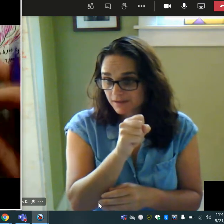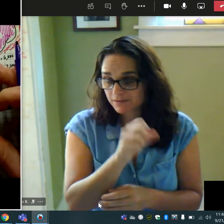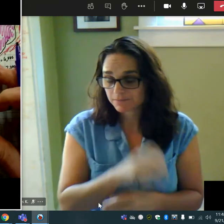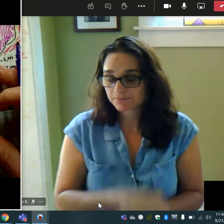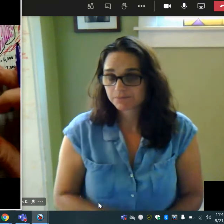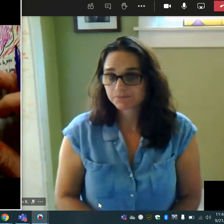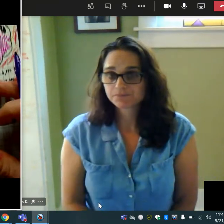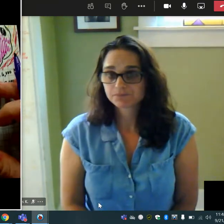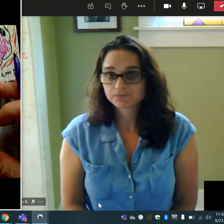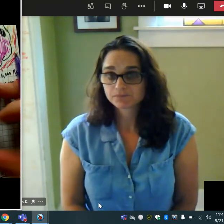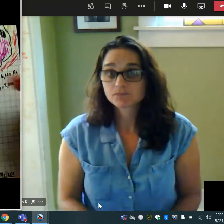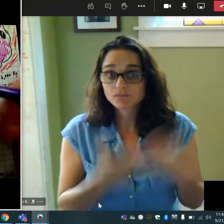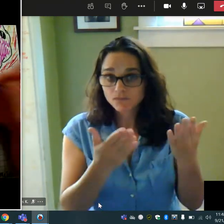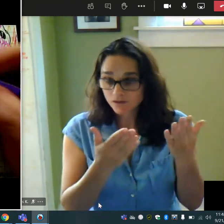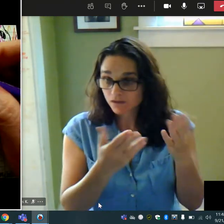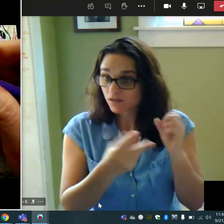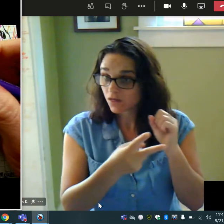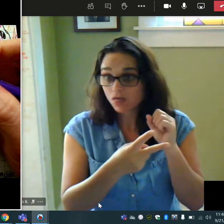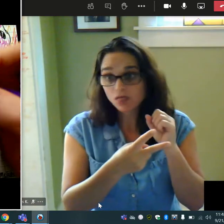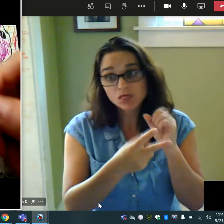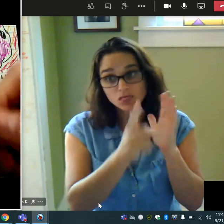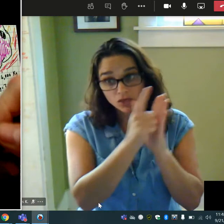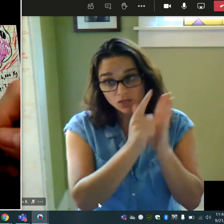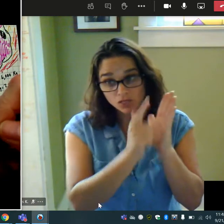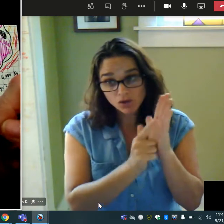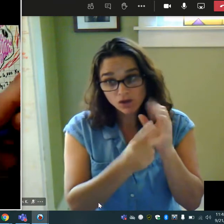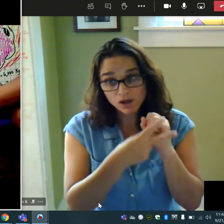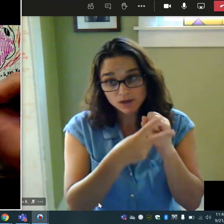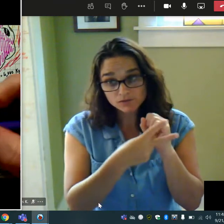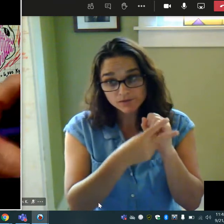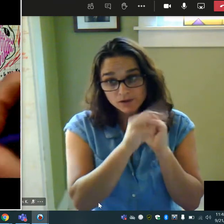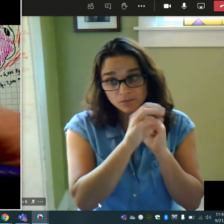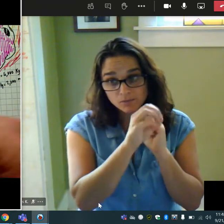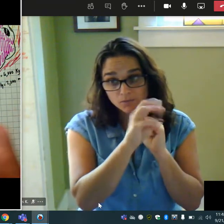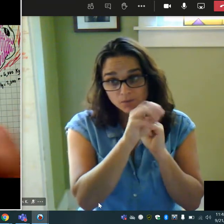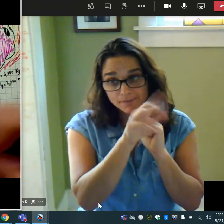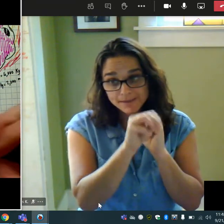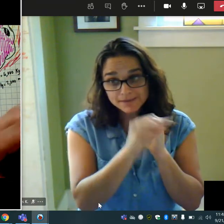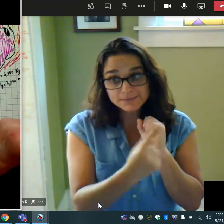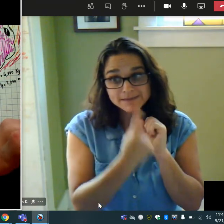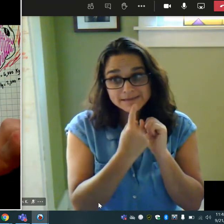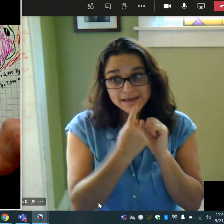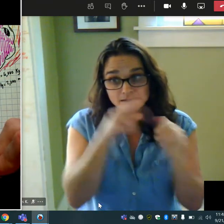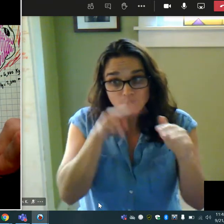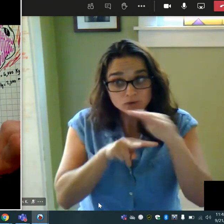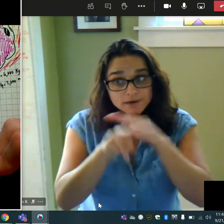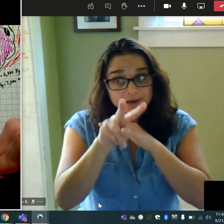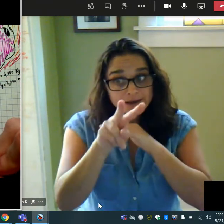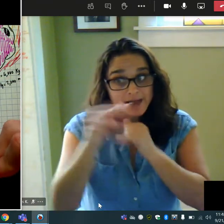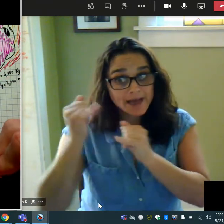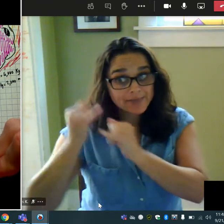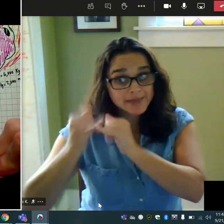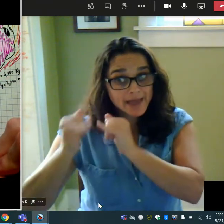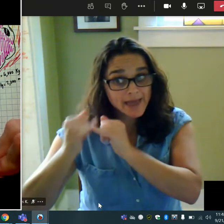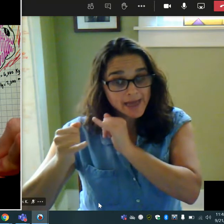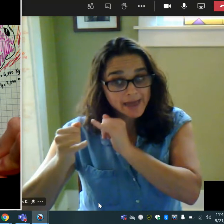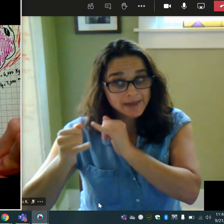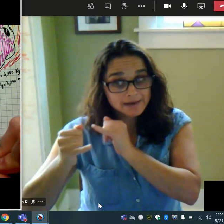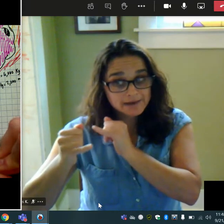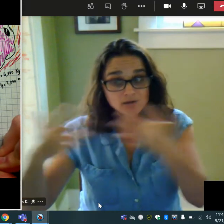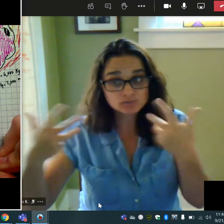Based on the law of conservation of momentum, we would predict that at the end, our total should be the same.